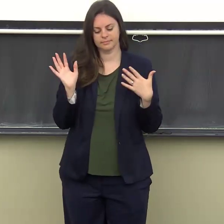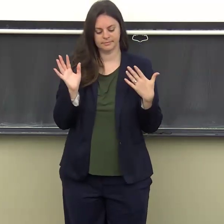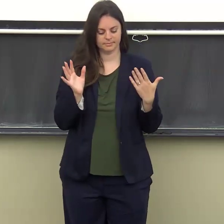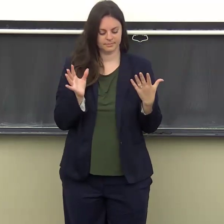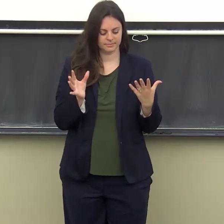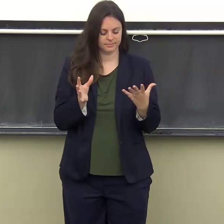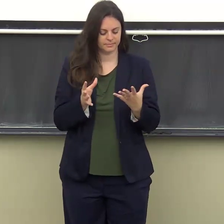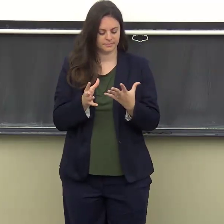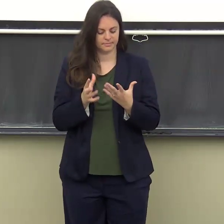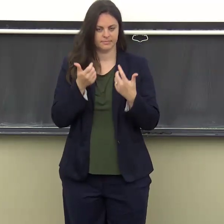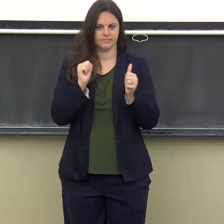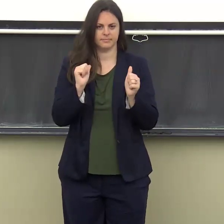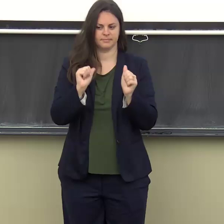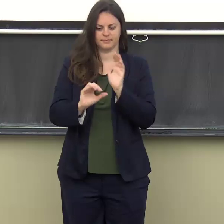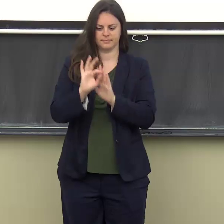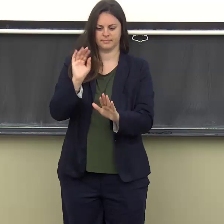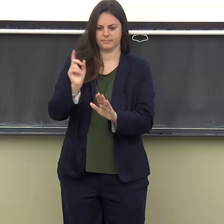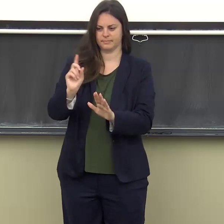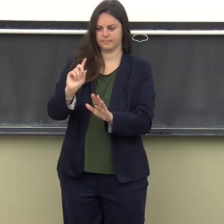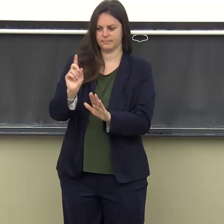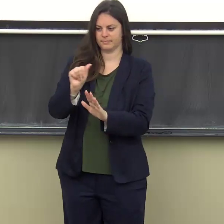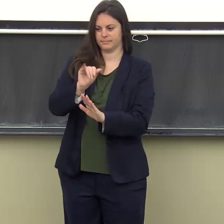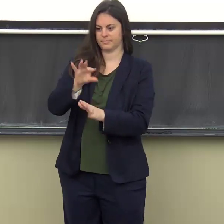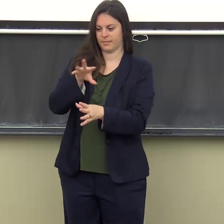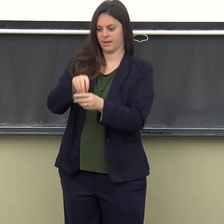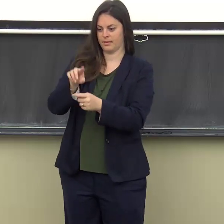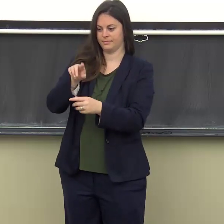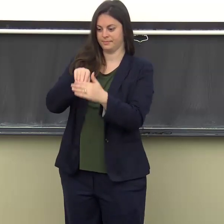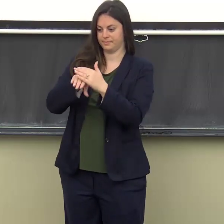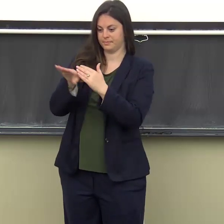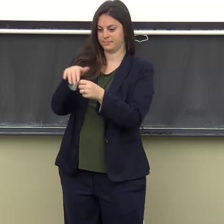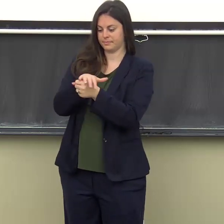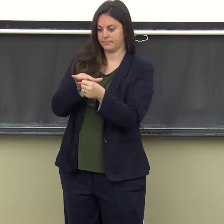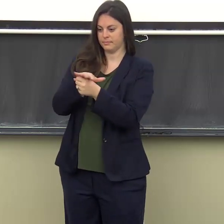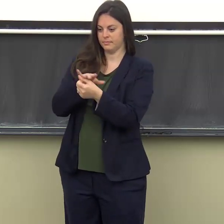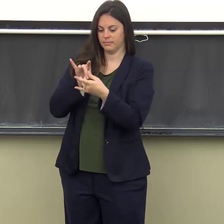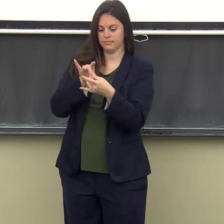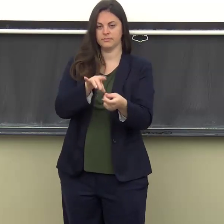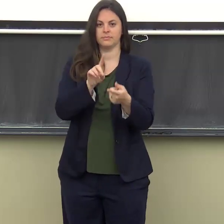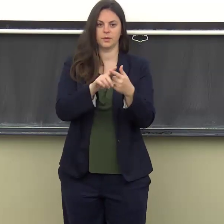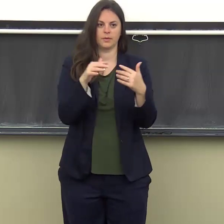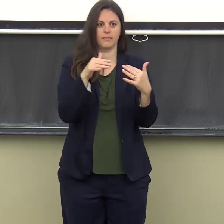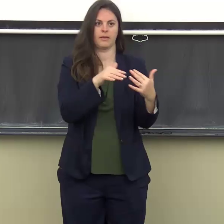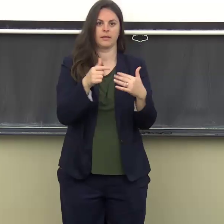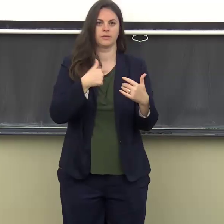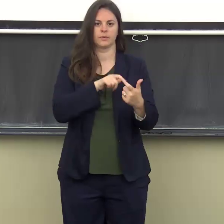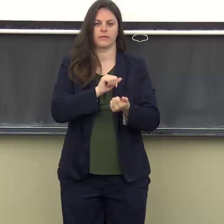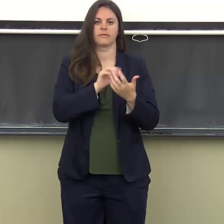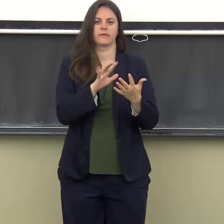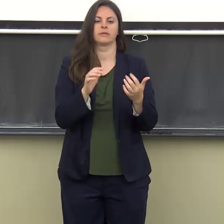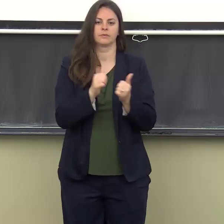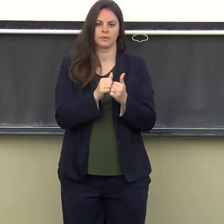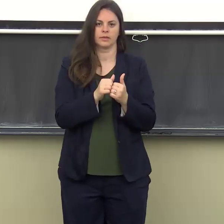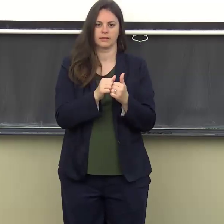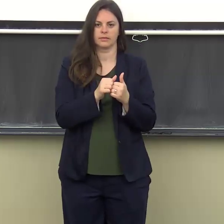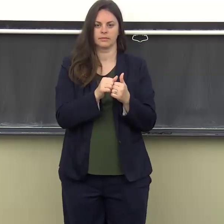orienting where AI was in the accessibility space in terms of accessibility battles that we've been, or